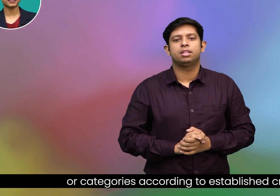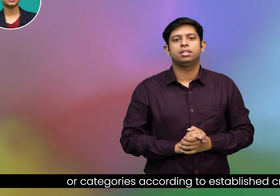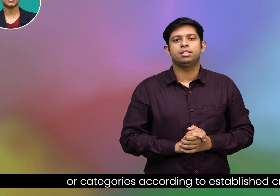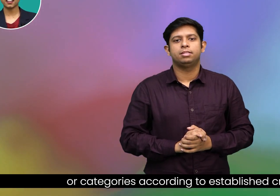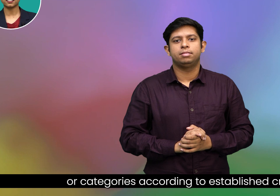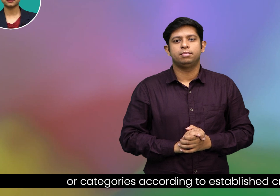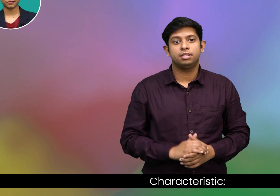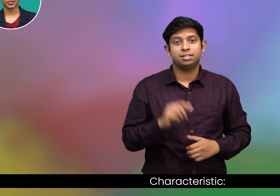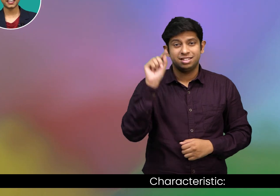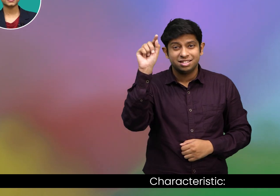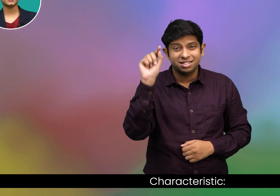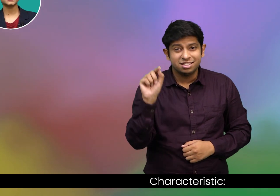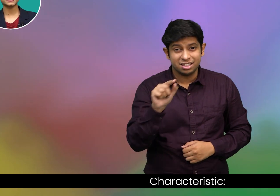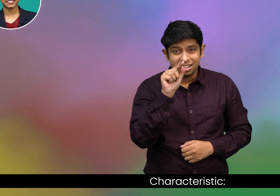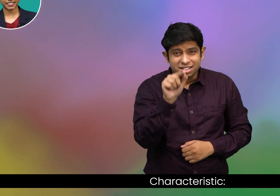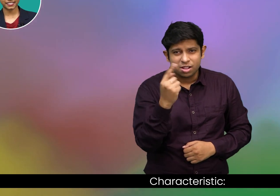established criteria.